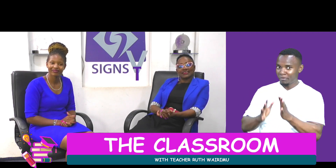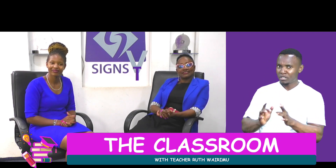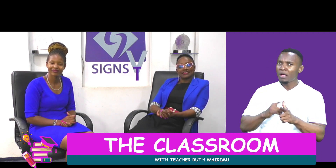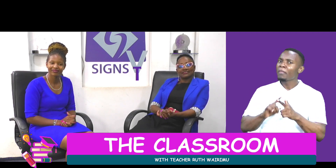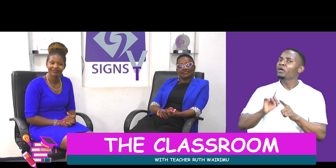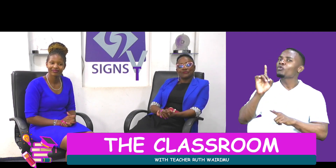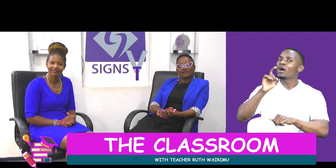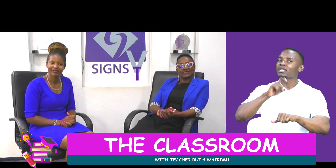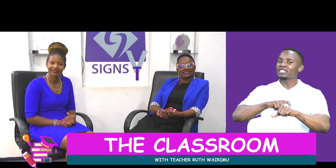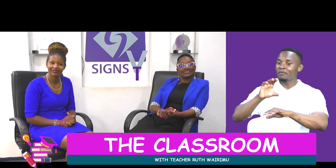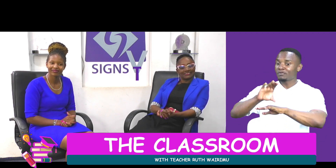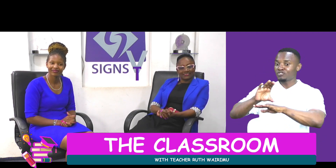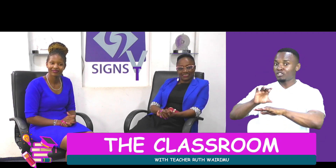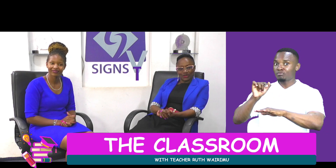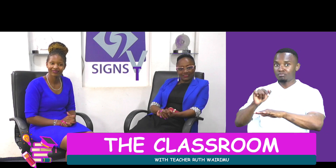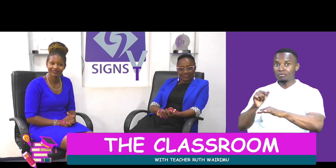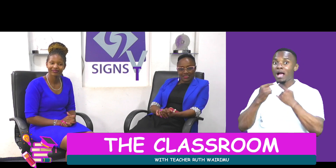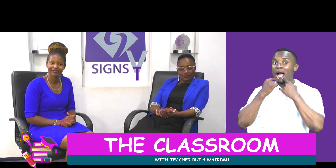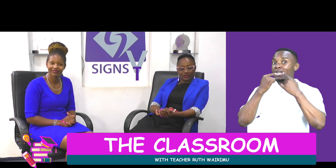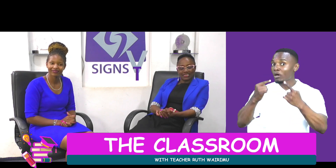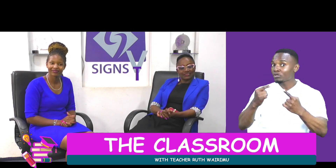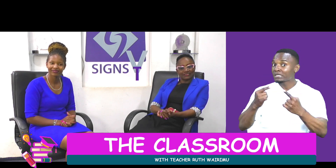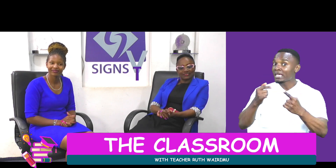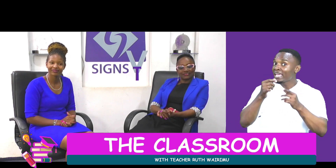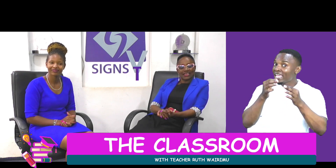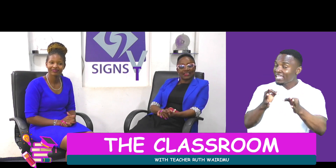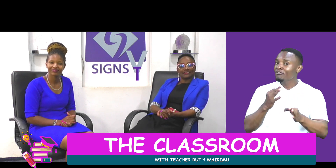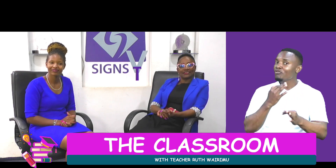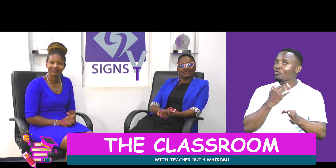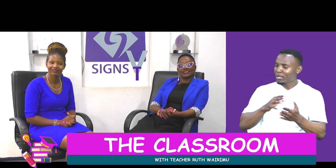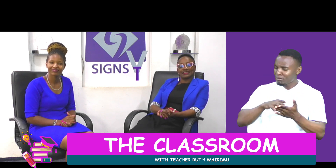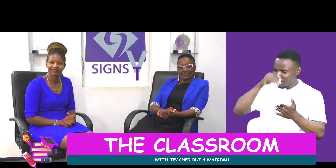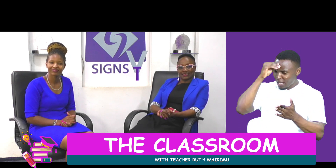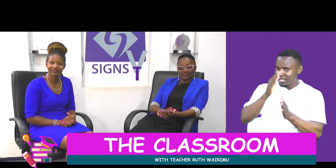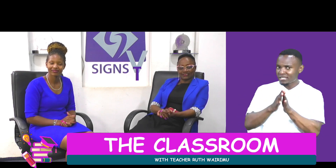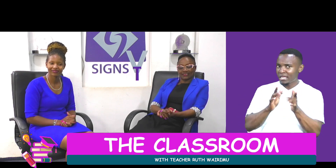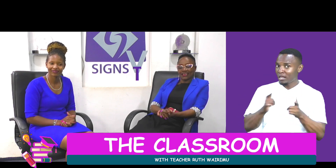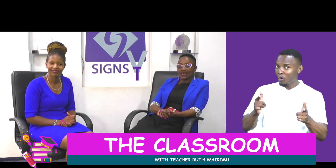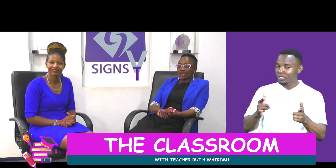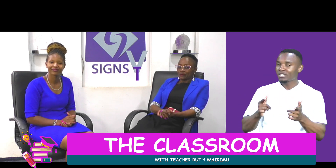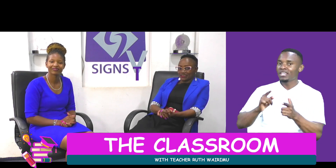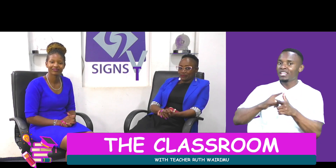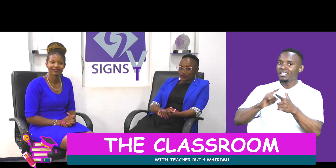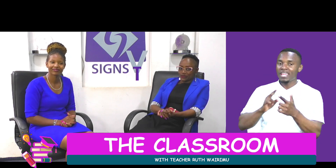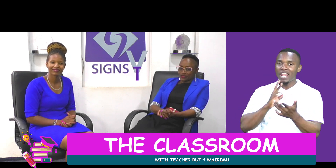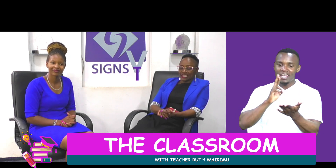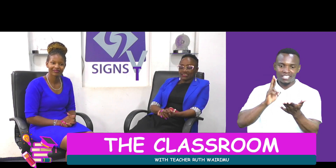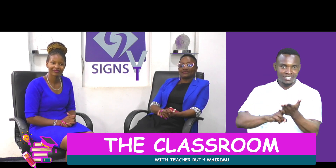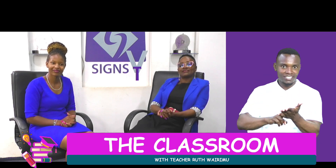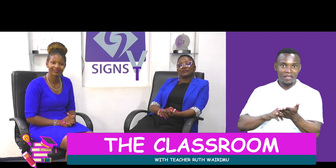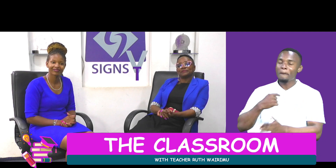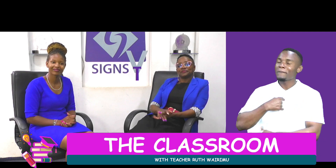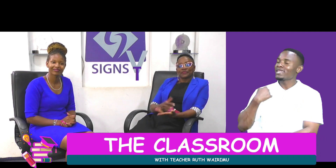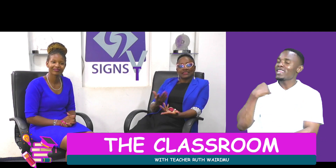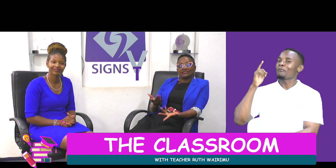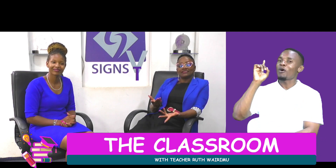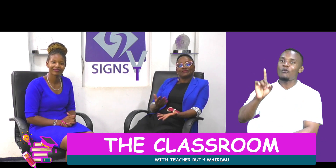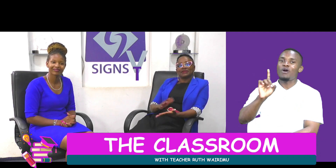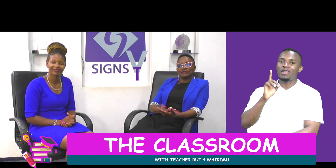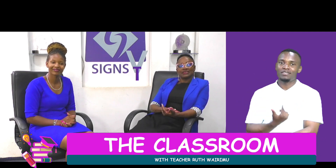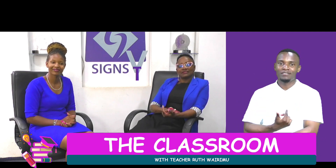announcement in church that whoever is interested to learn sign language can register and start classes. I was number one on the list.